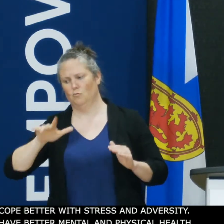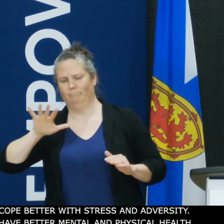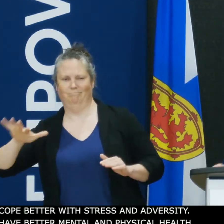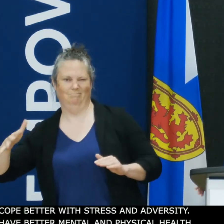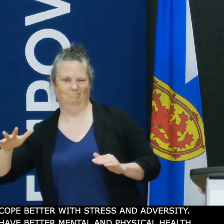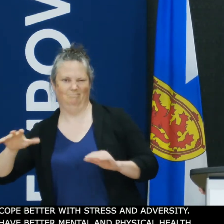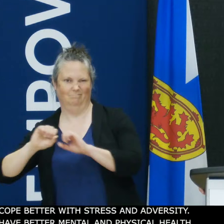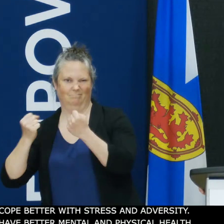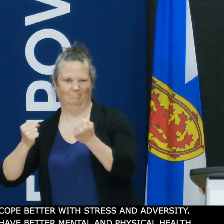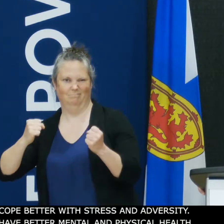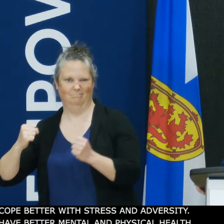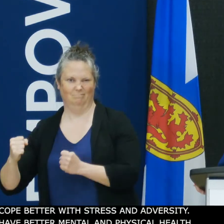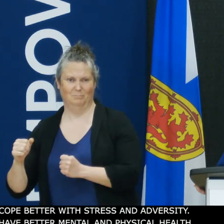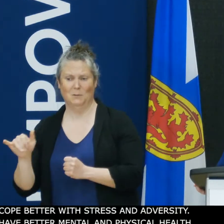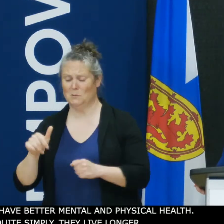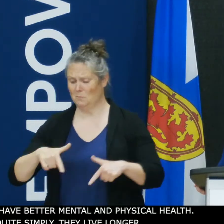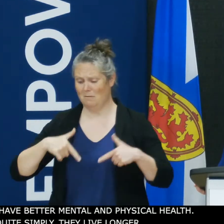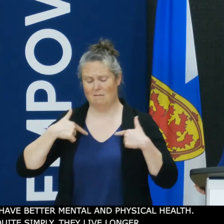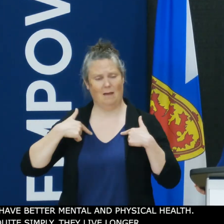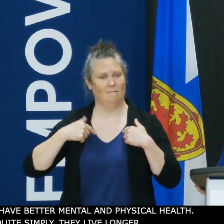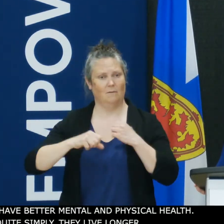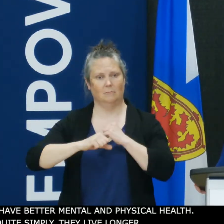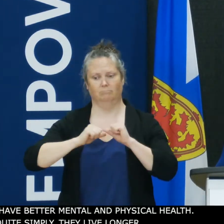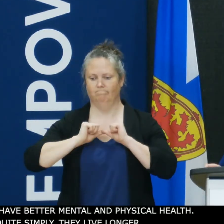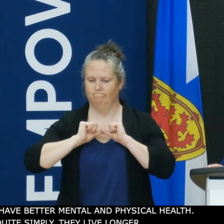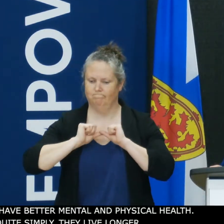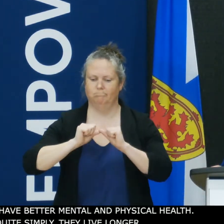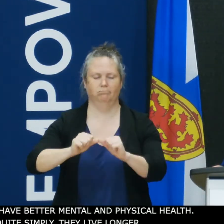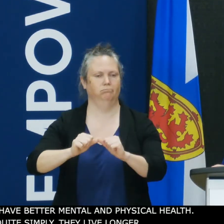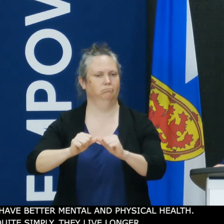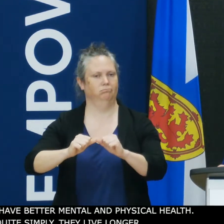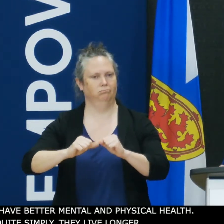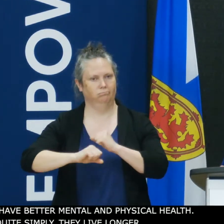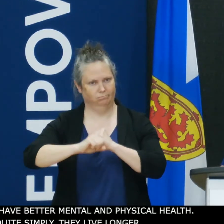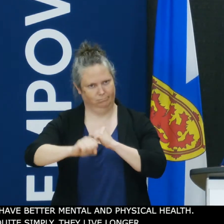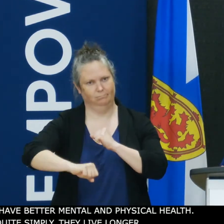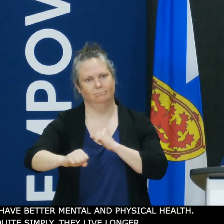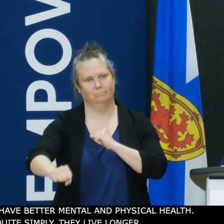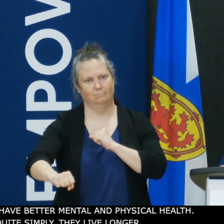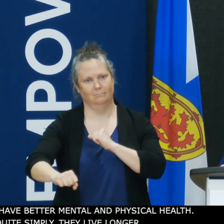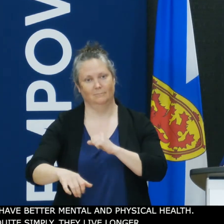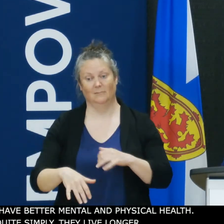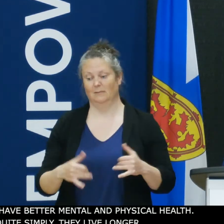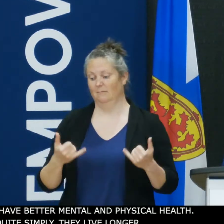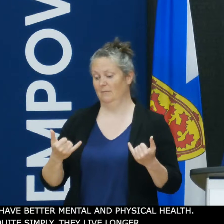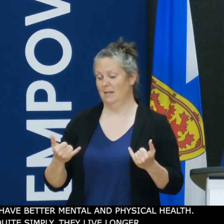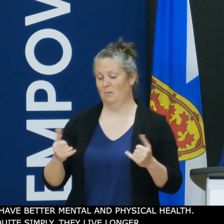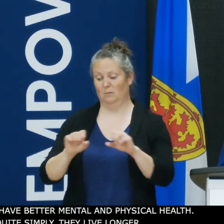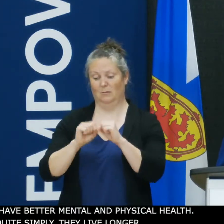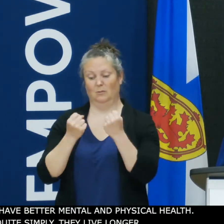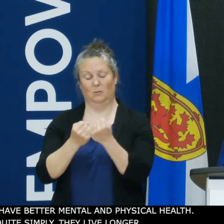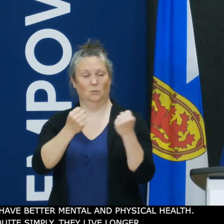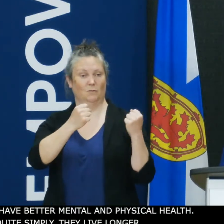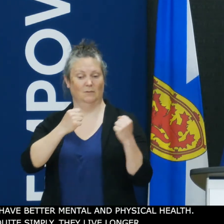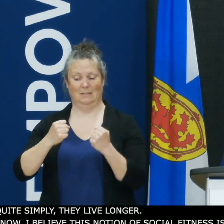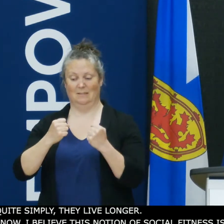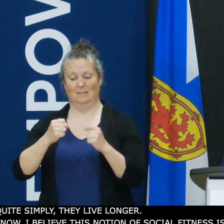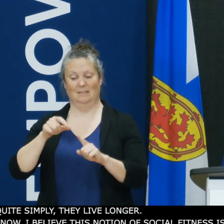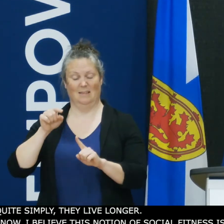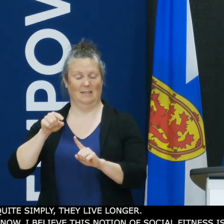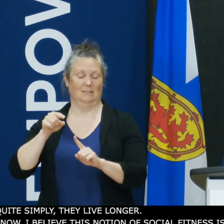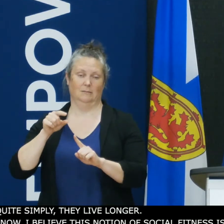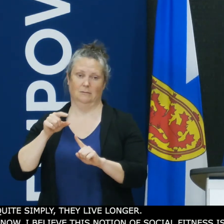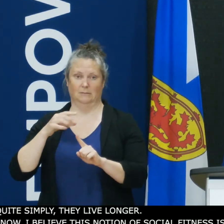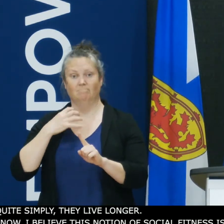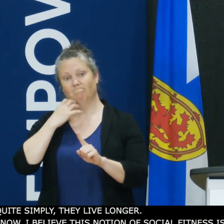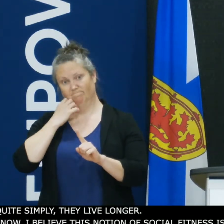You know, I believe this notion of social fitness is now more important than it's ever been. Would you believe that before